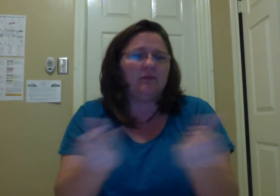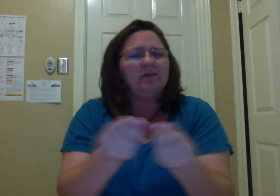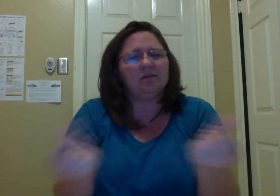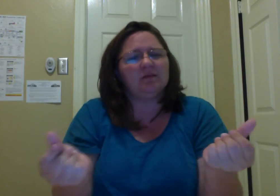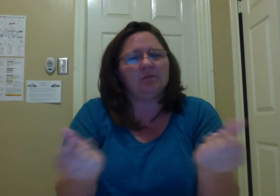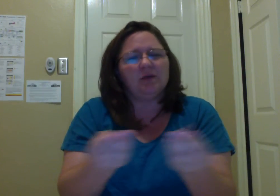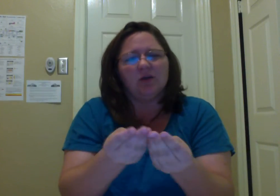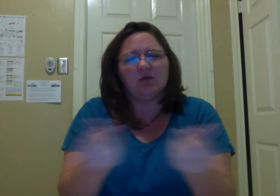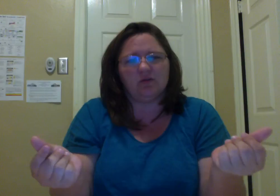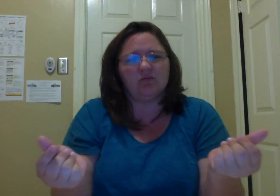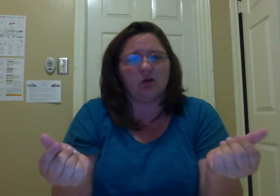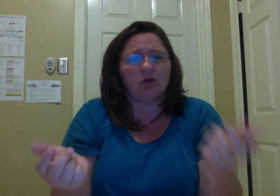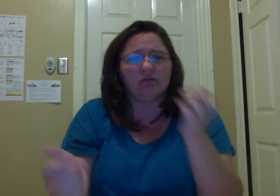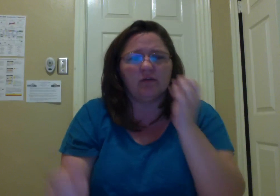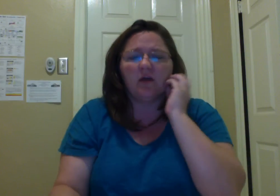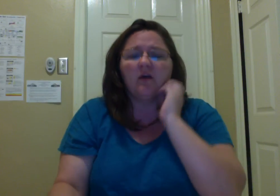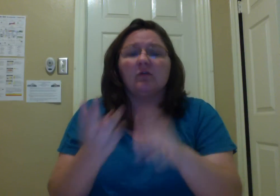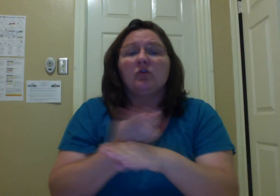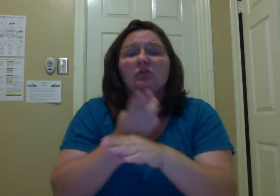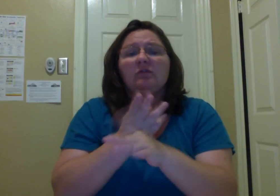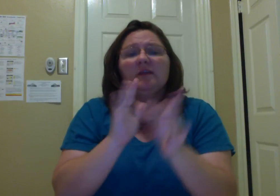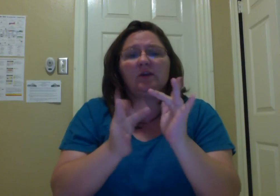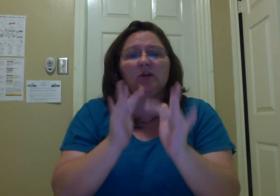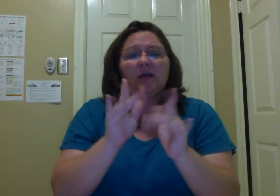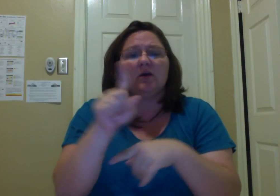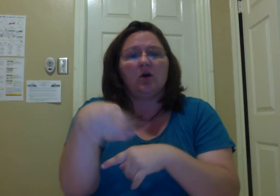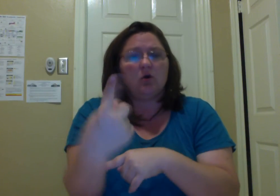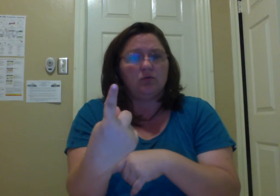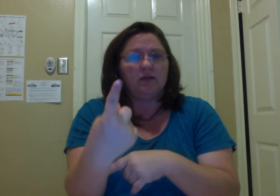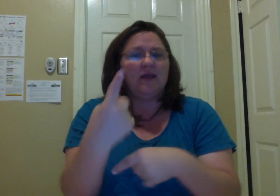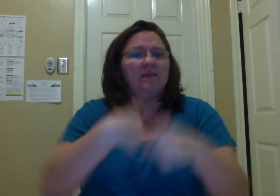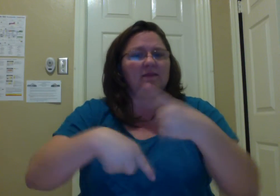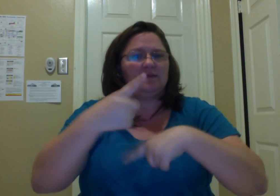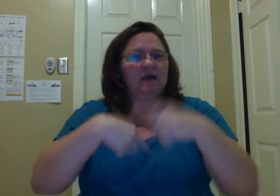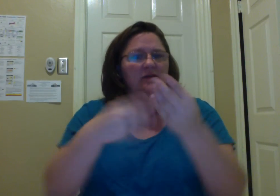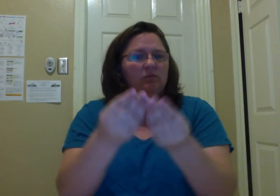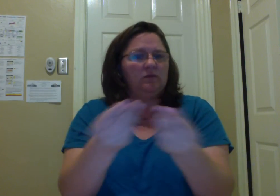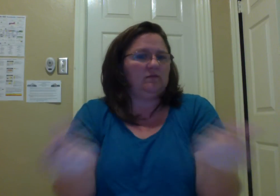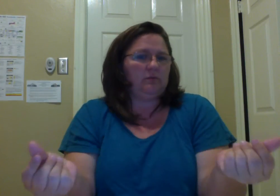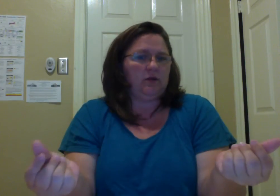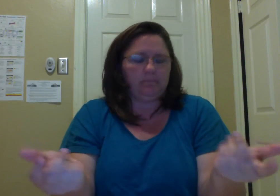means to disappear or dissolve. So use the internet only, and the signs would disappear.